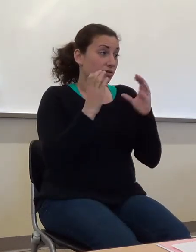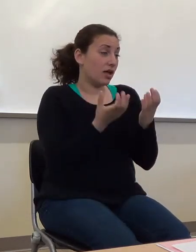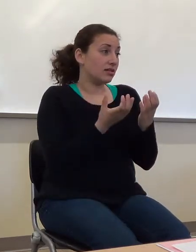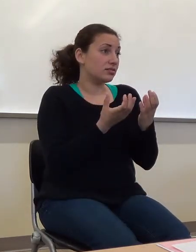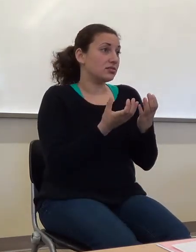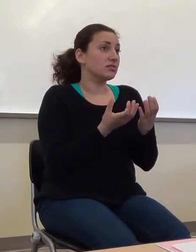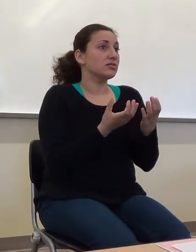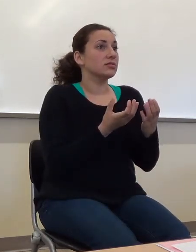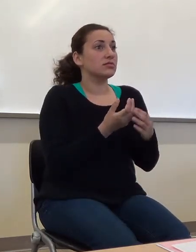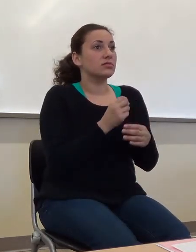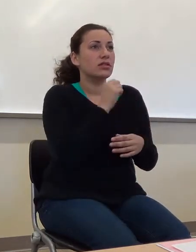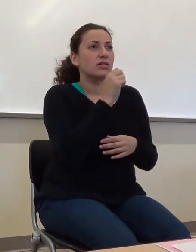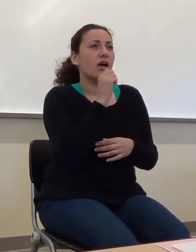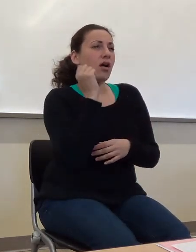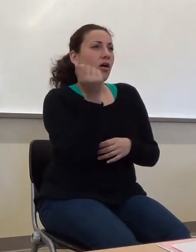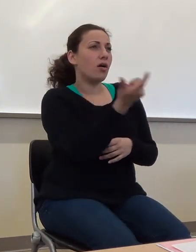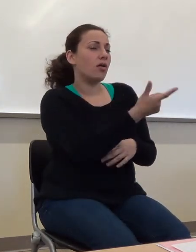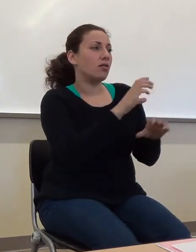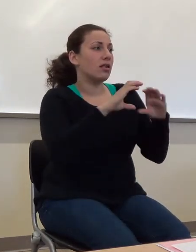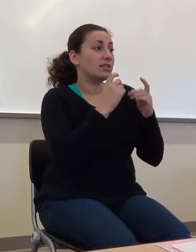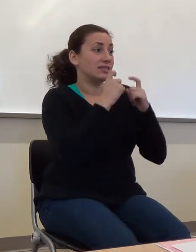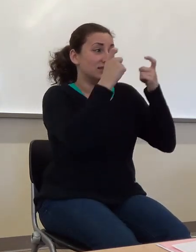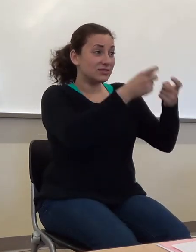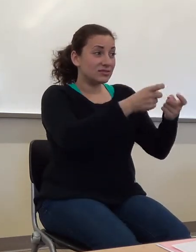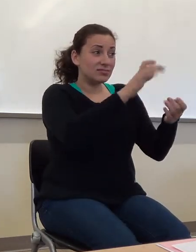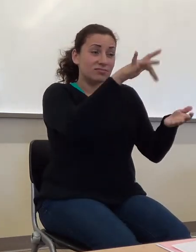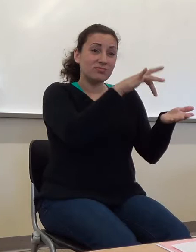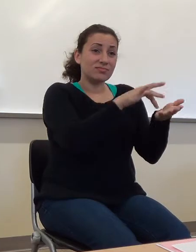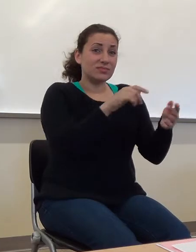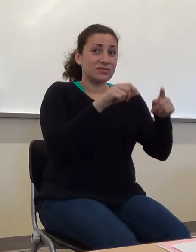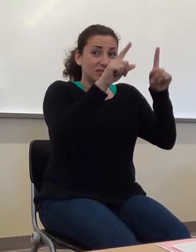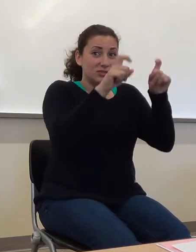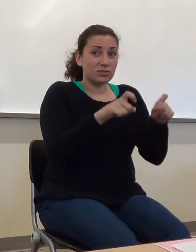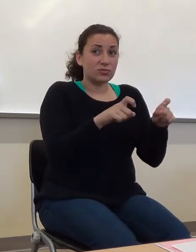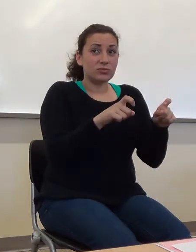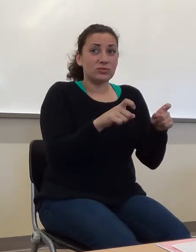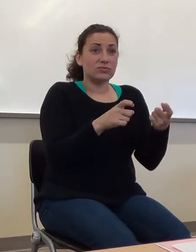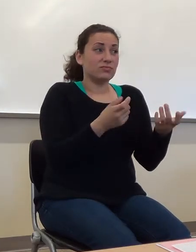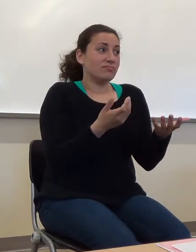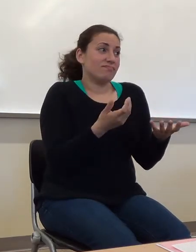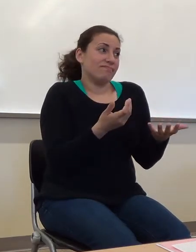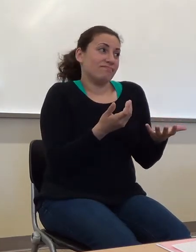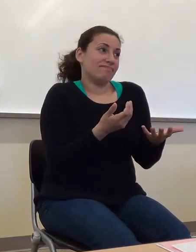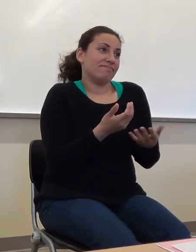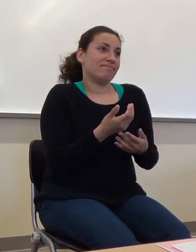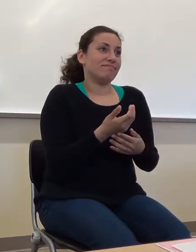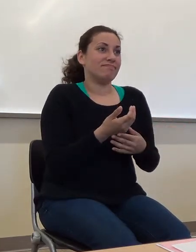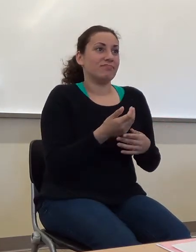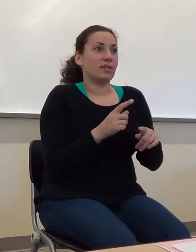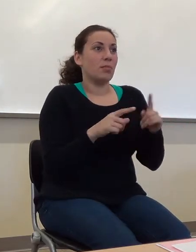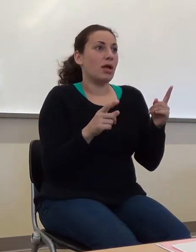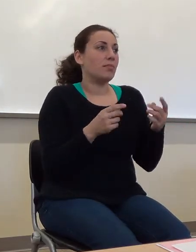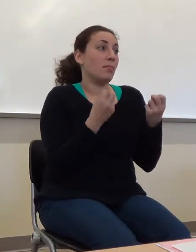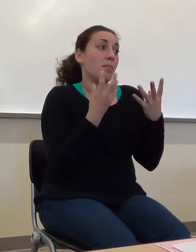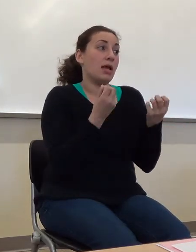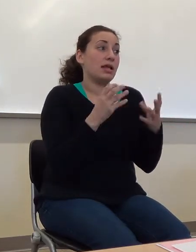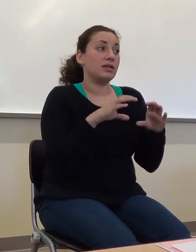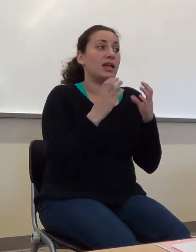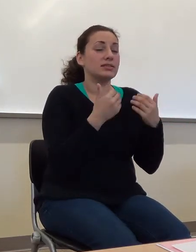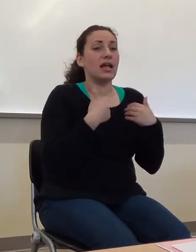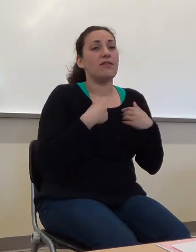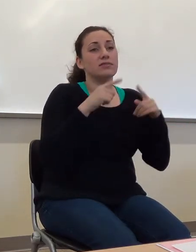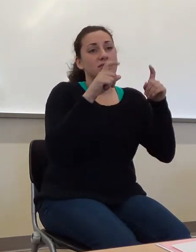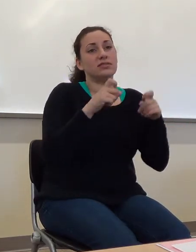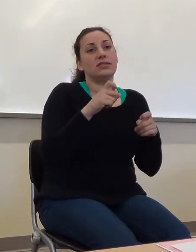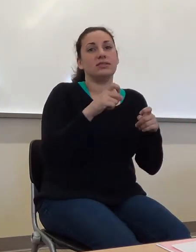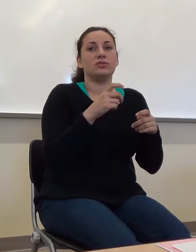not all classes give midterms. I don't give them in my writing class because they're doing out-of-class writing, but many classes do. So